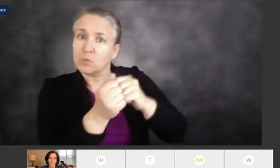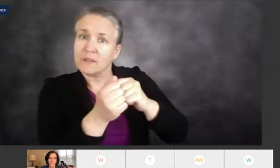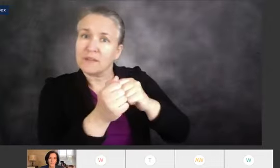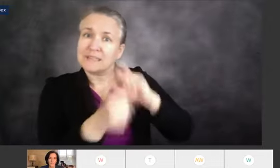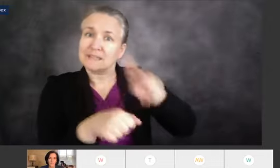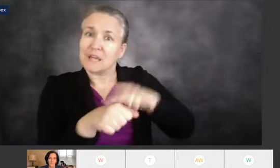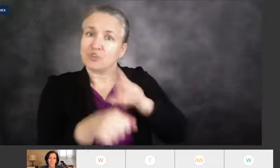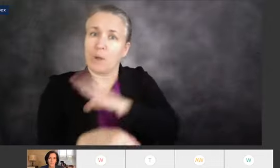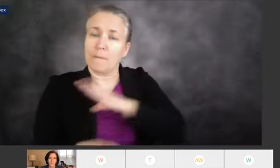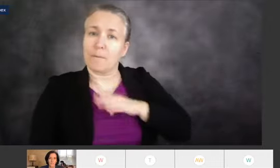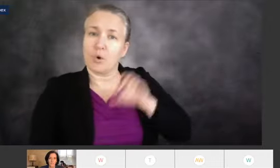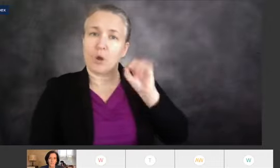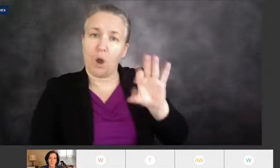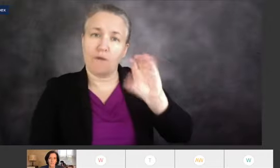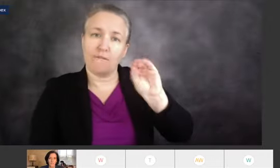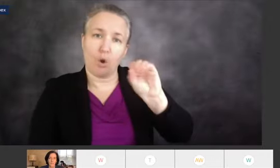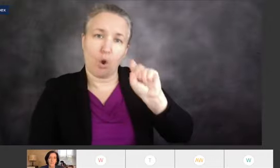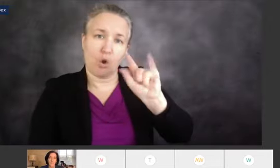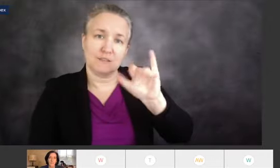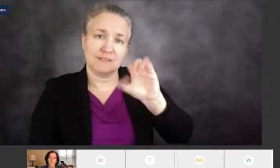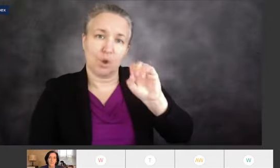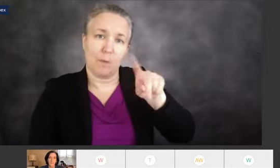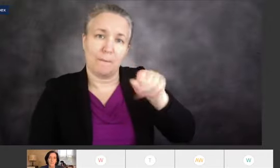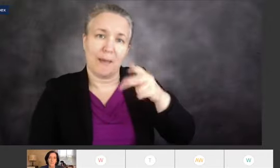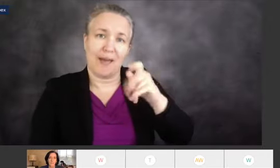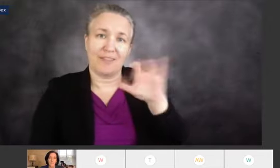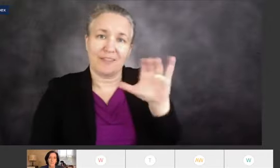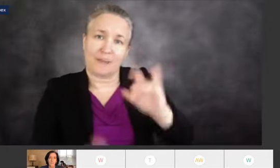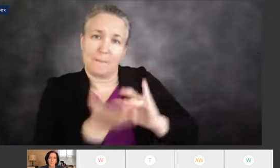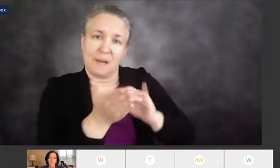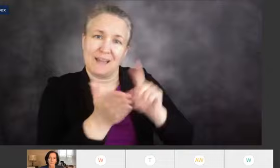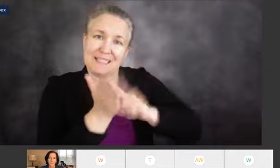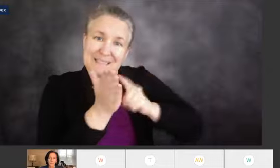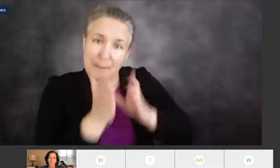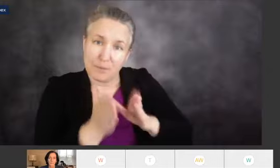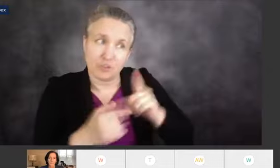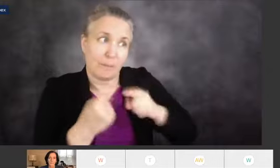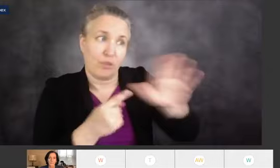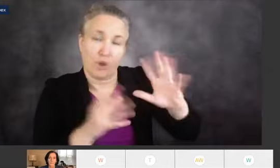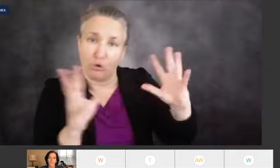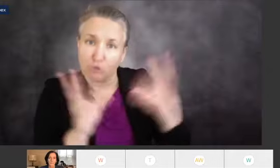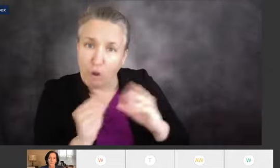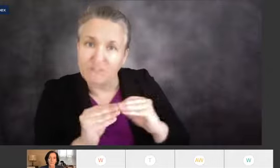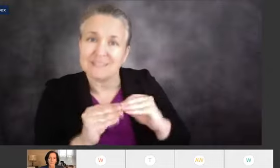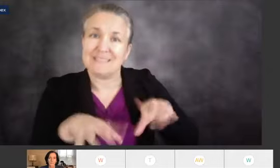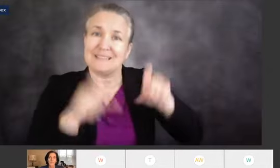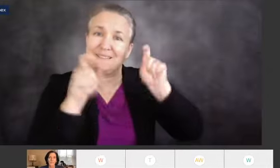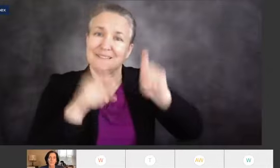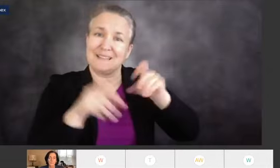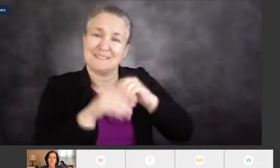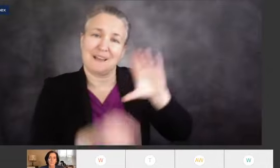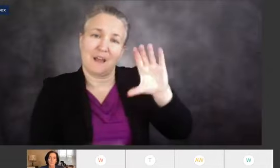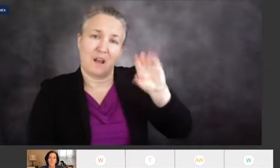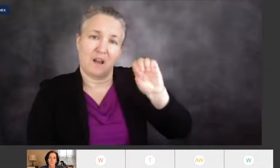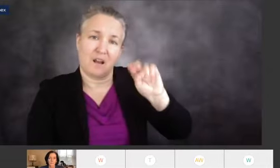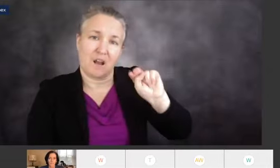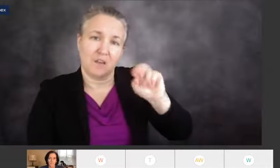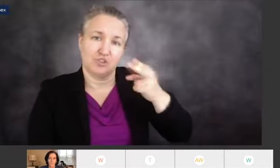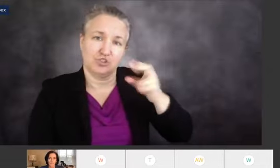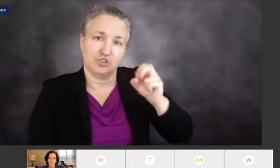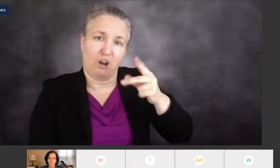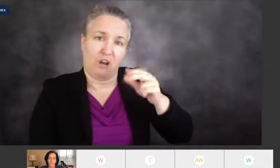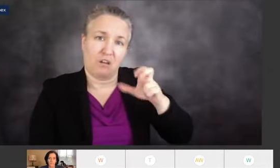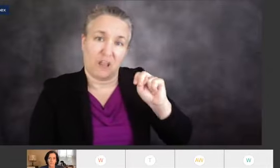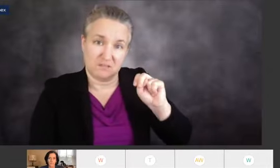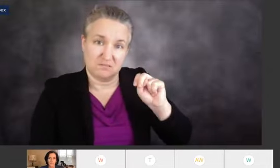of Osteopathic Medical Examiners about their conference or test taking in Conshohocken, their continued efforts to